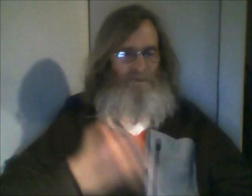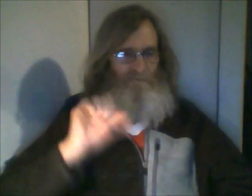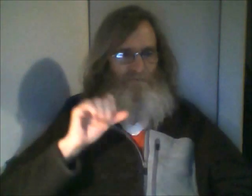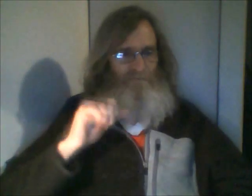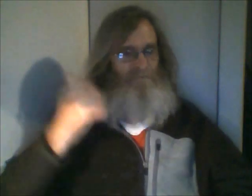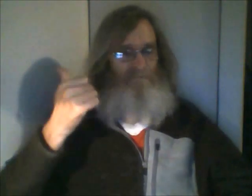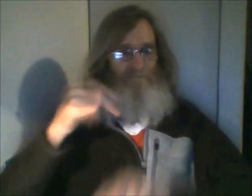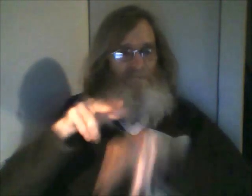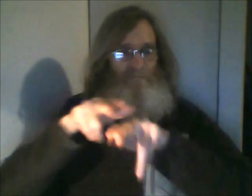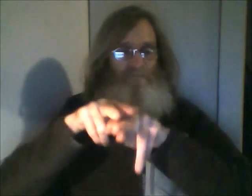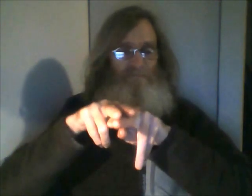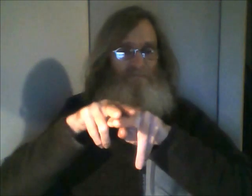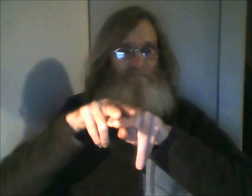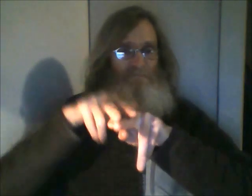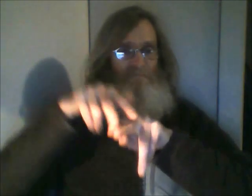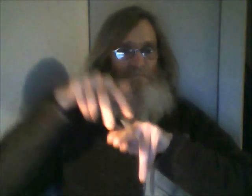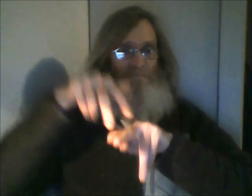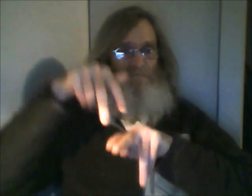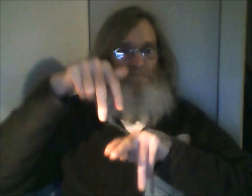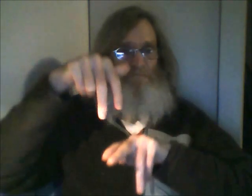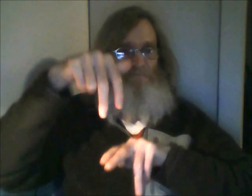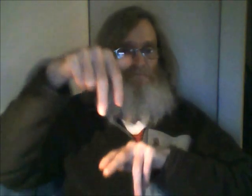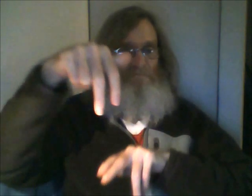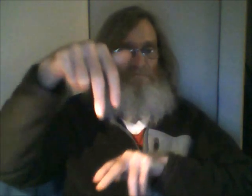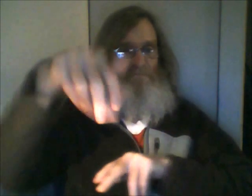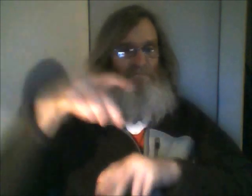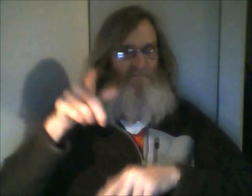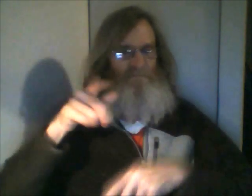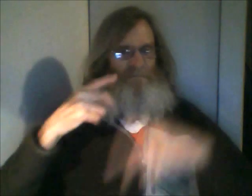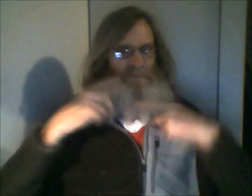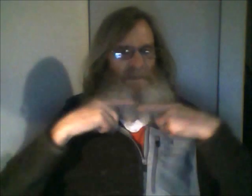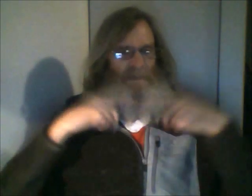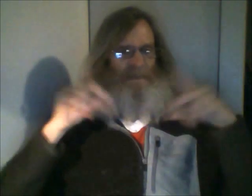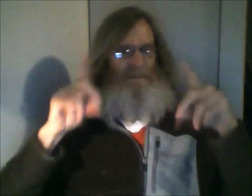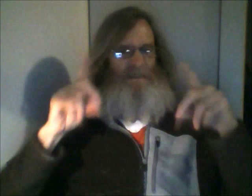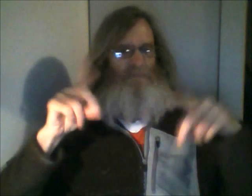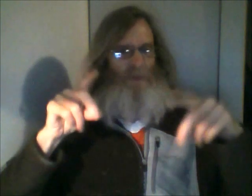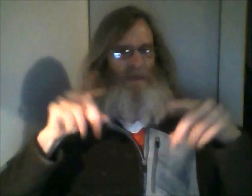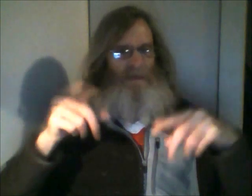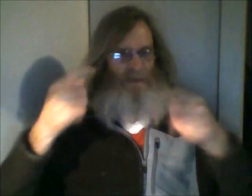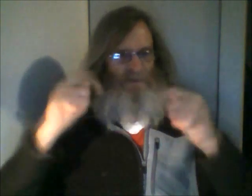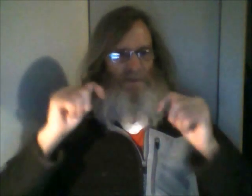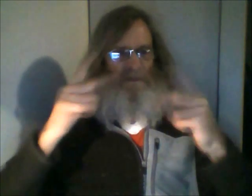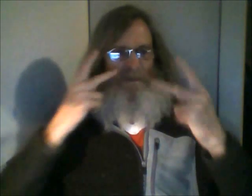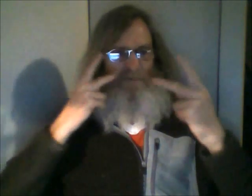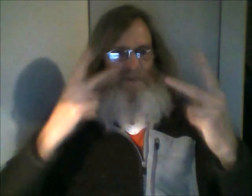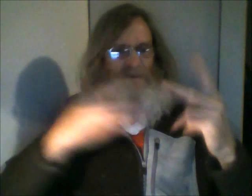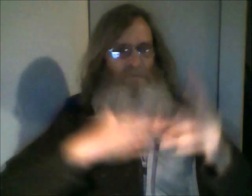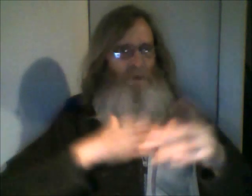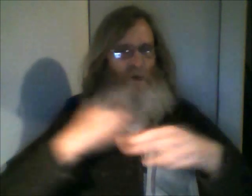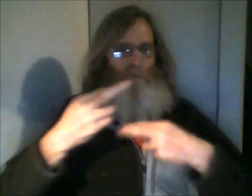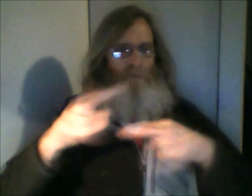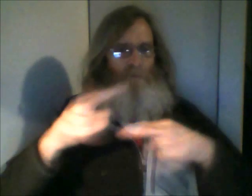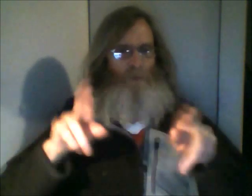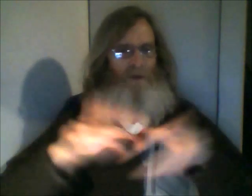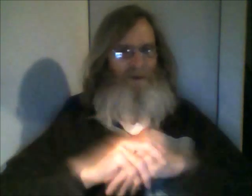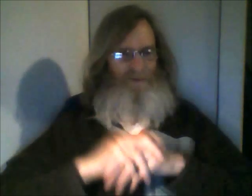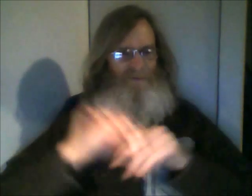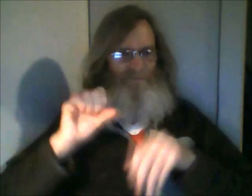and lampshades. But a Ford chandelier still relies on traditional blacksmithing techniques and the hand assembly of